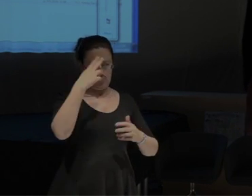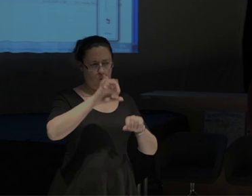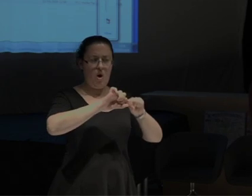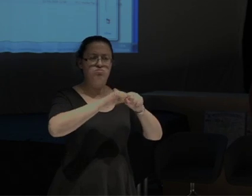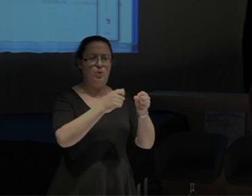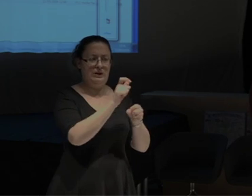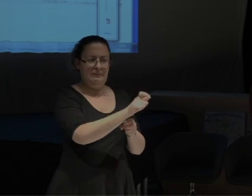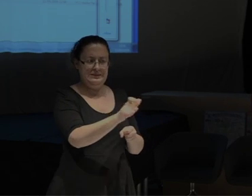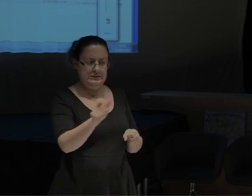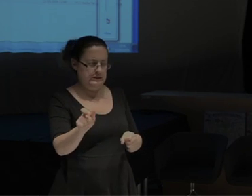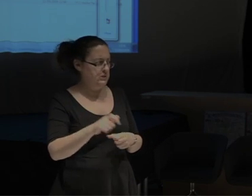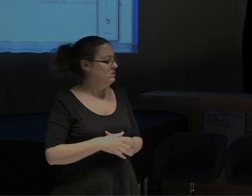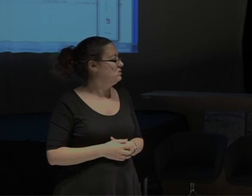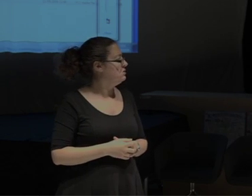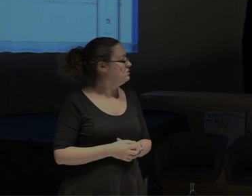Pieces.